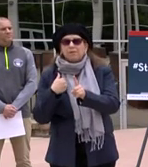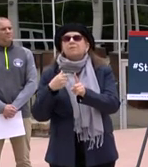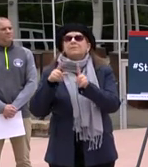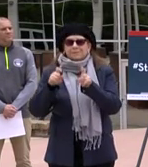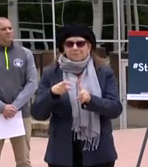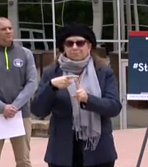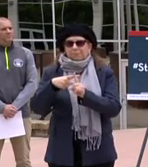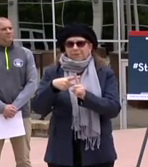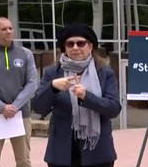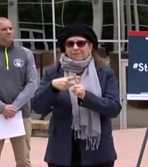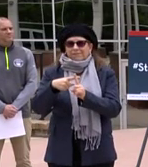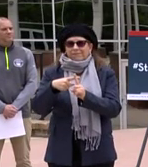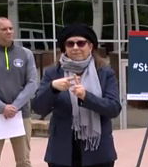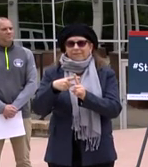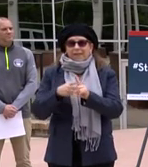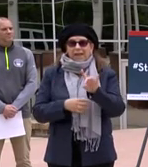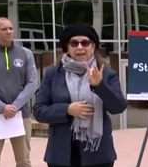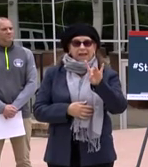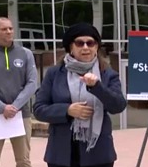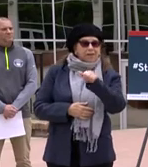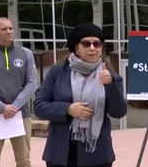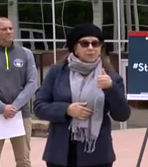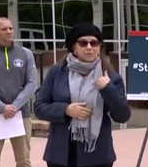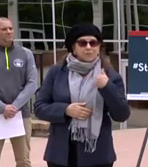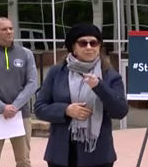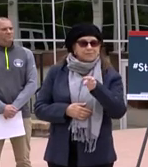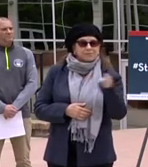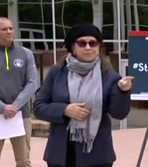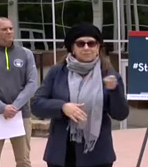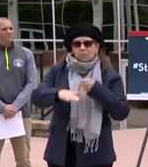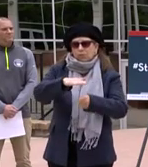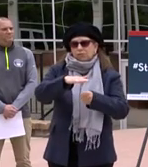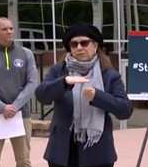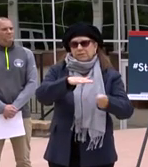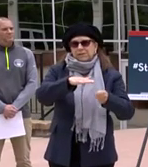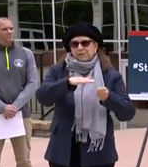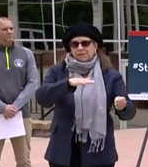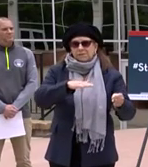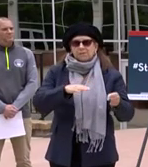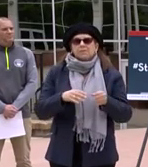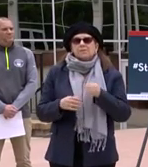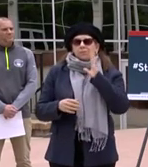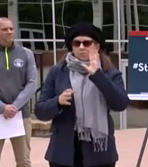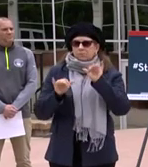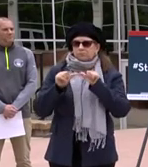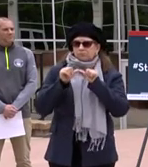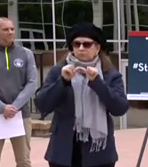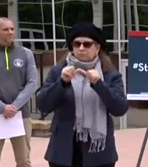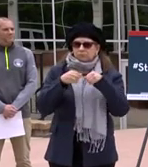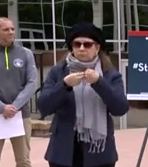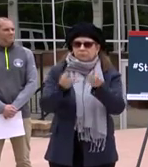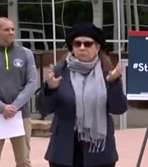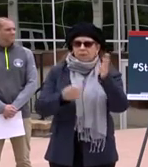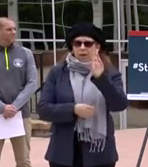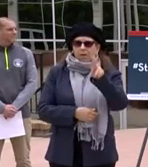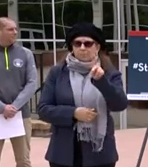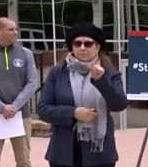isolation. And this will be updated tonight based on the high volume test done yesterday. Thank you.